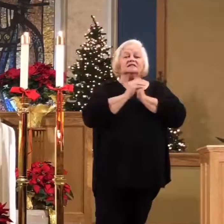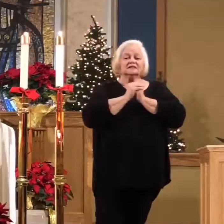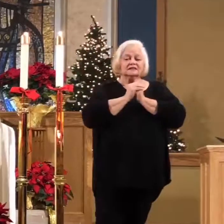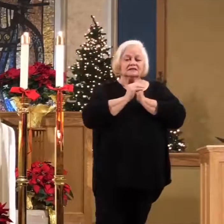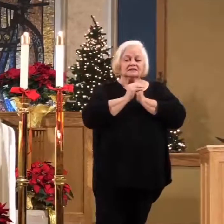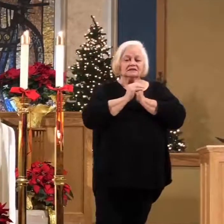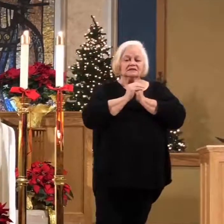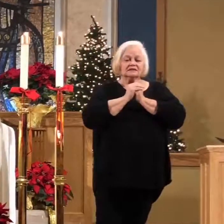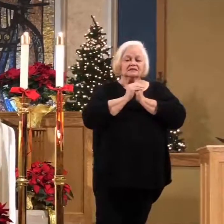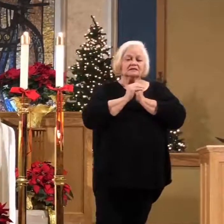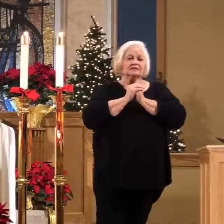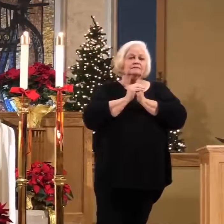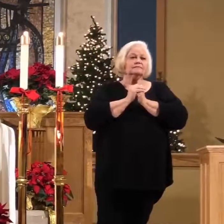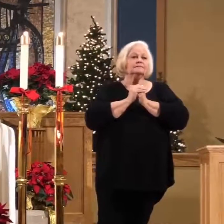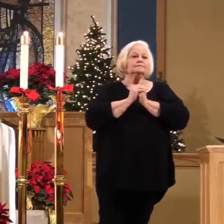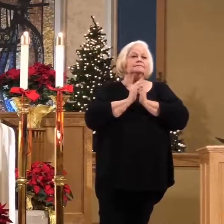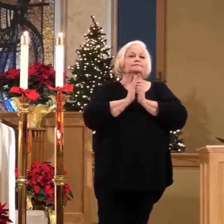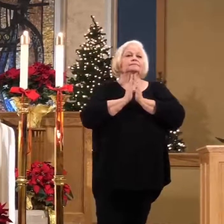highest.